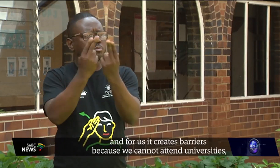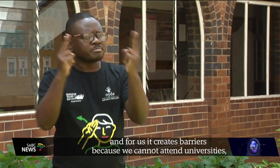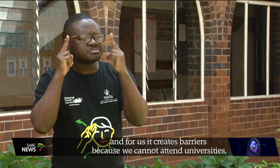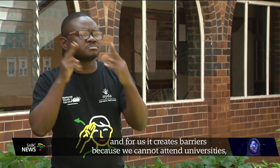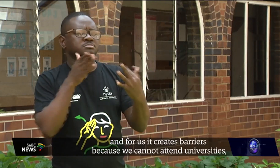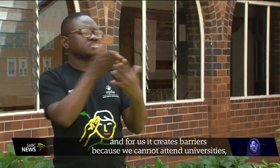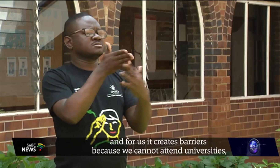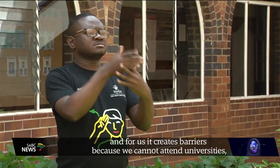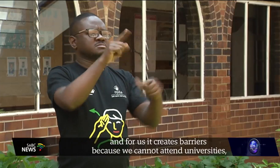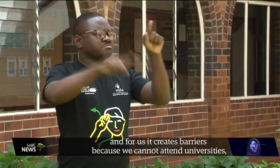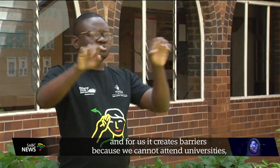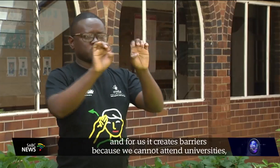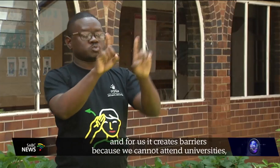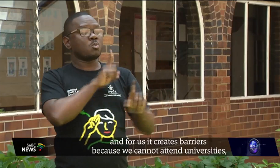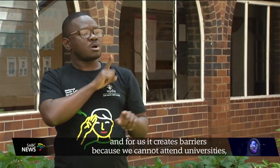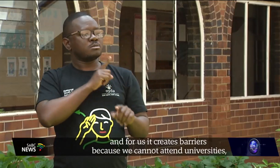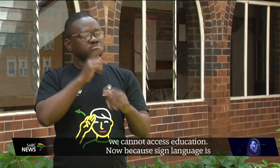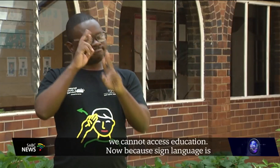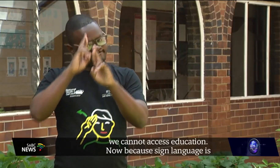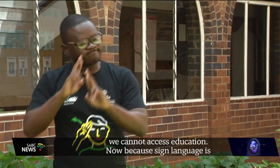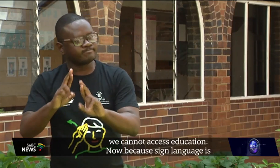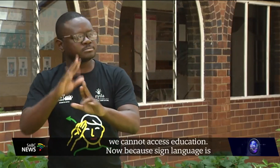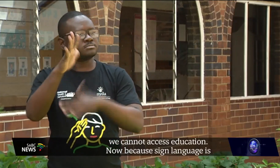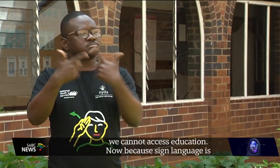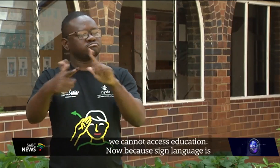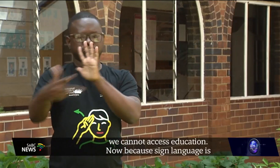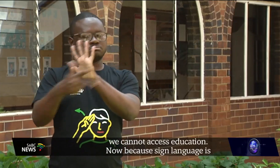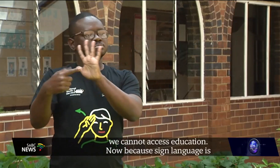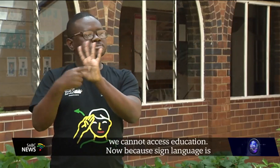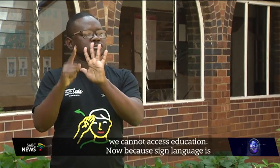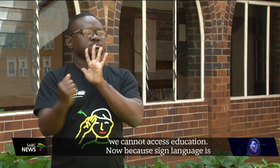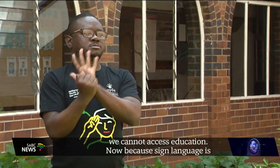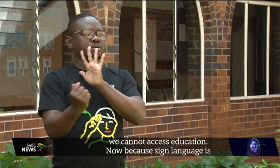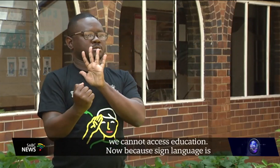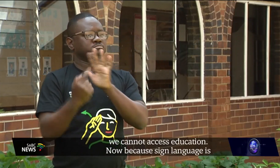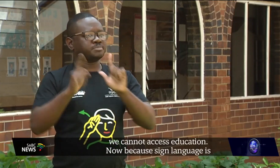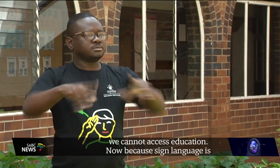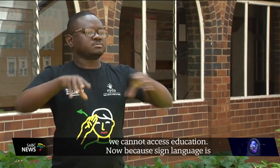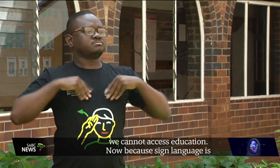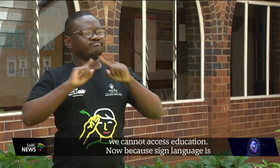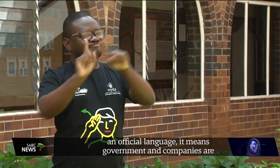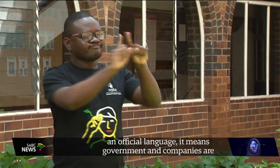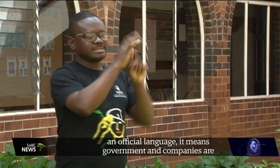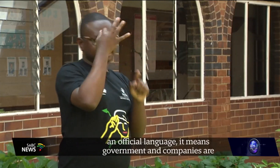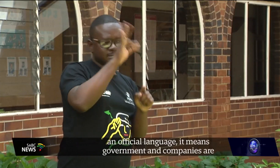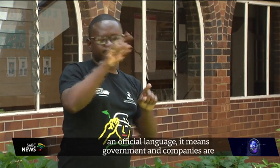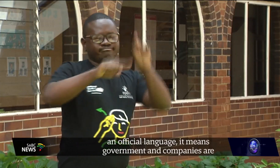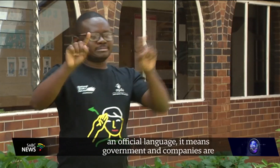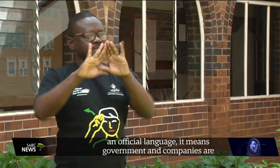ntlhalohanya, so a re khono tsena di university, a re khono access education. So now because sign language sentsane ili official language, it means